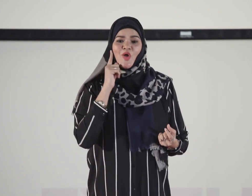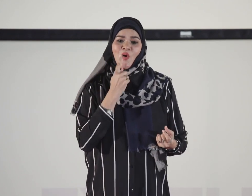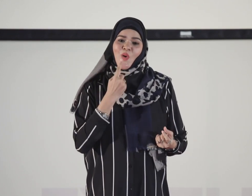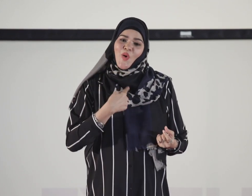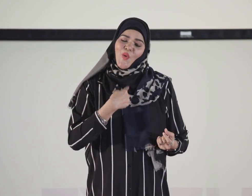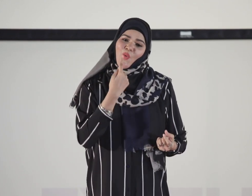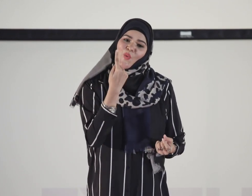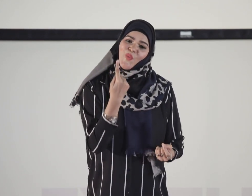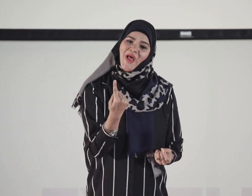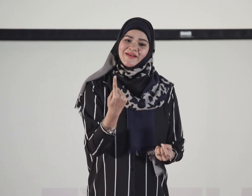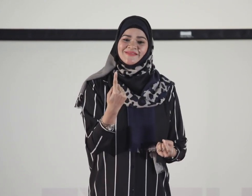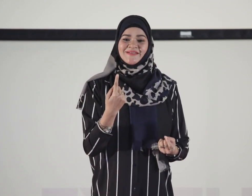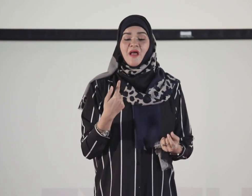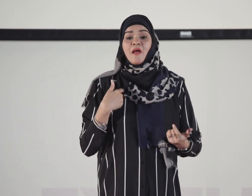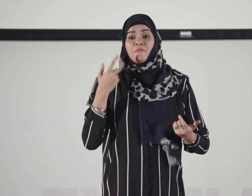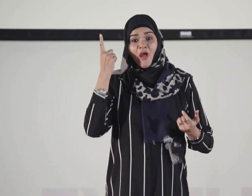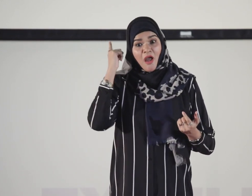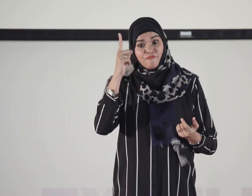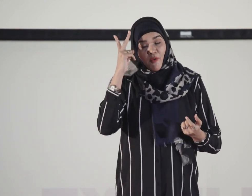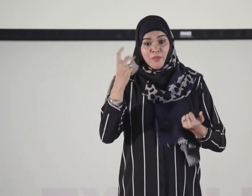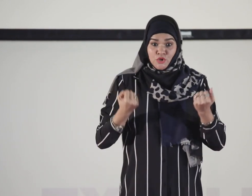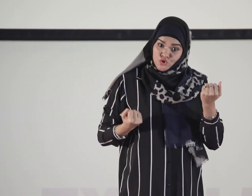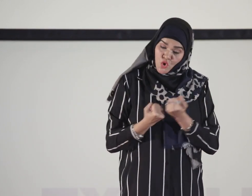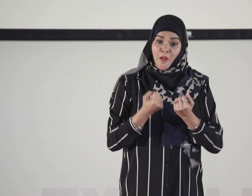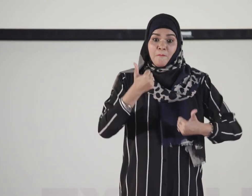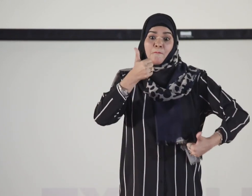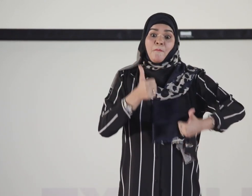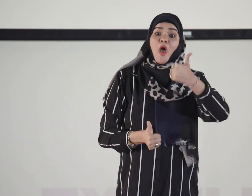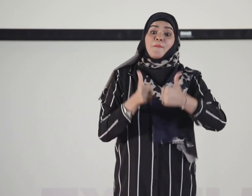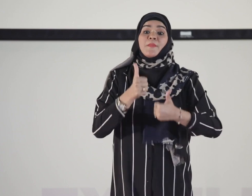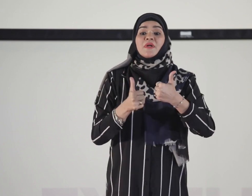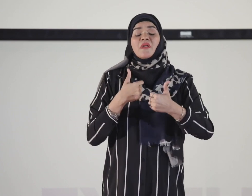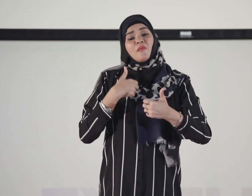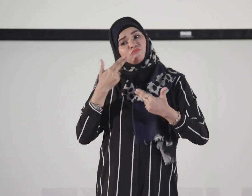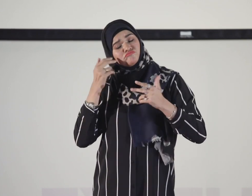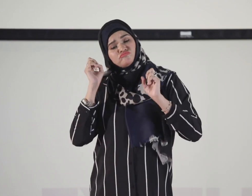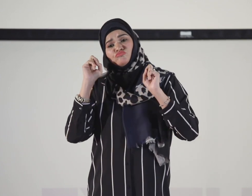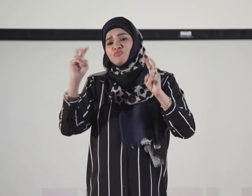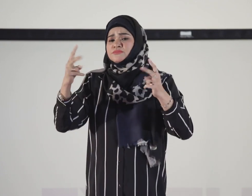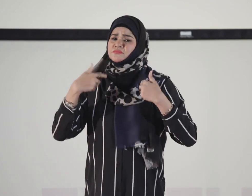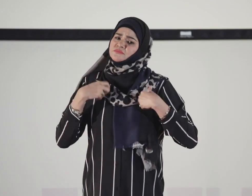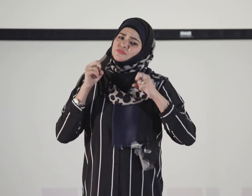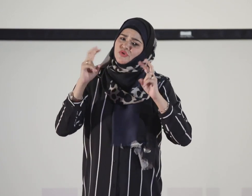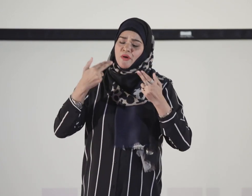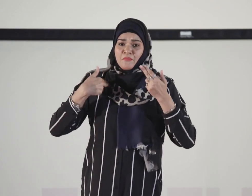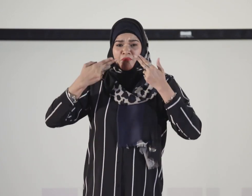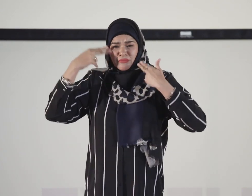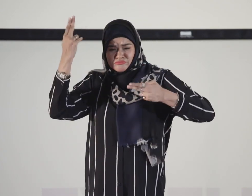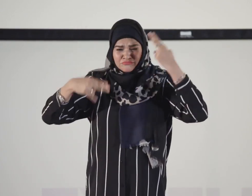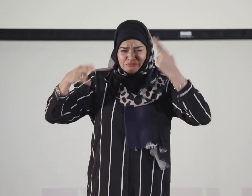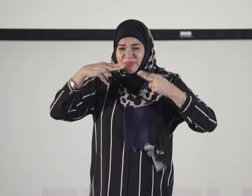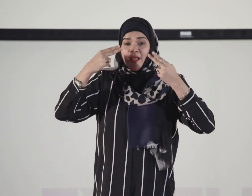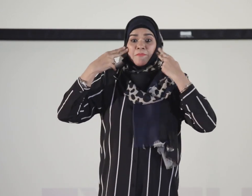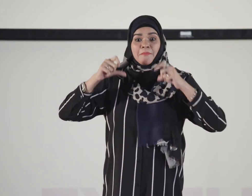I received second position in that competition. I was the only deaf person in